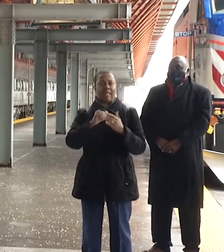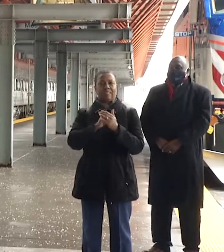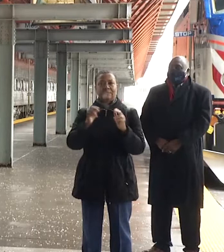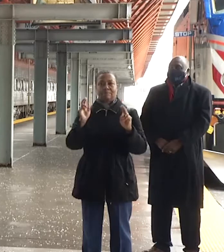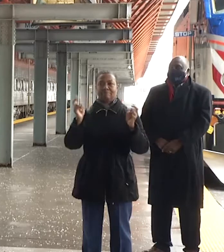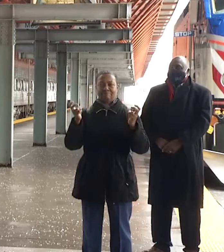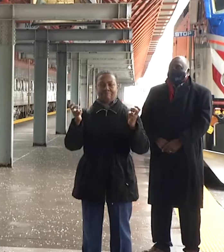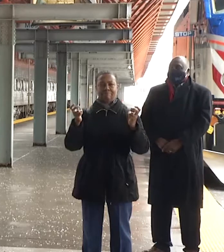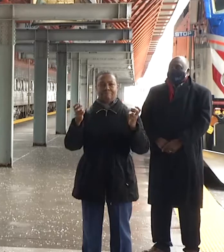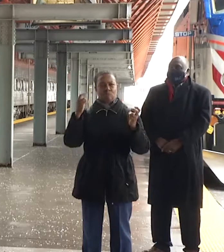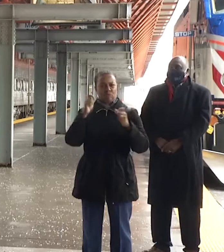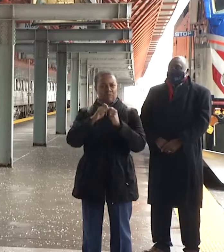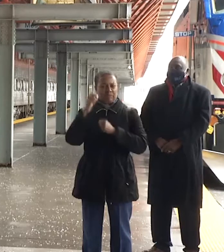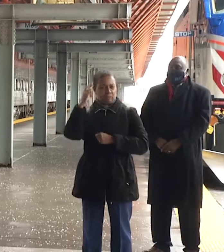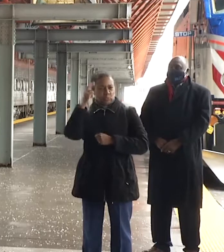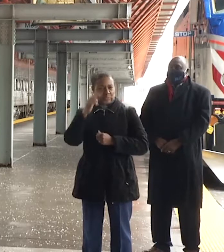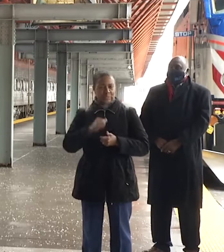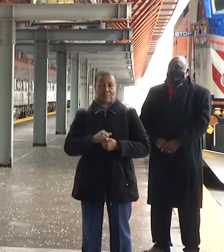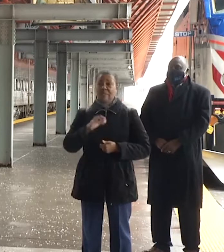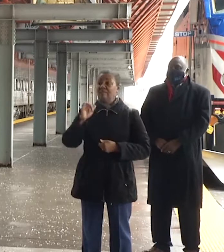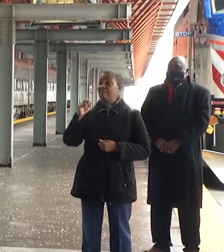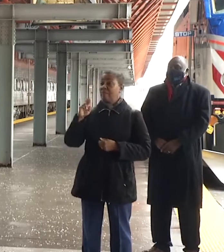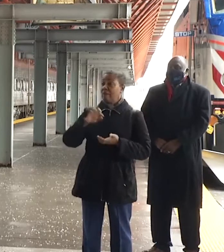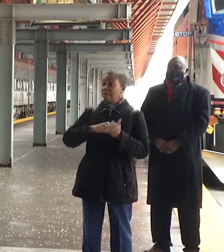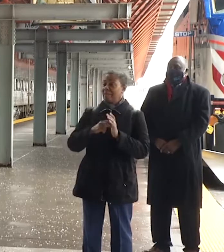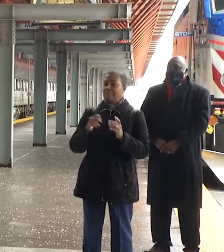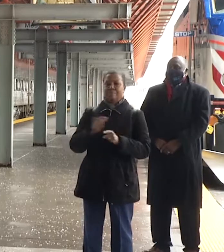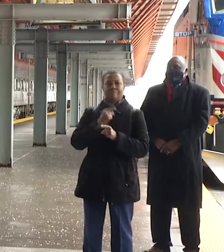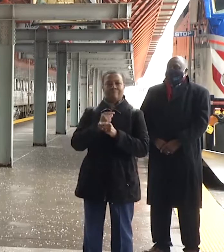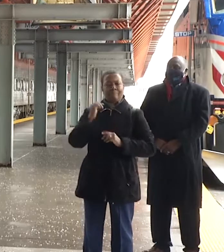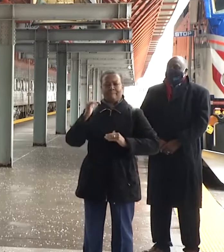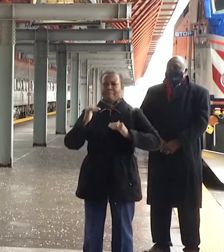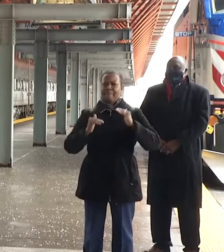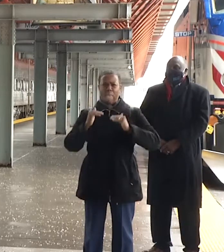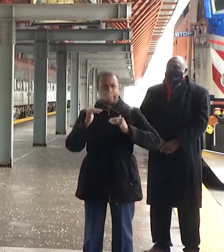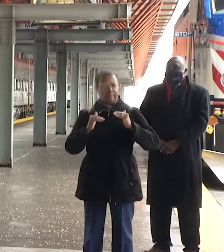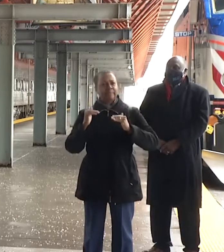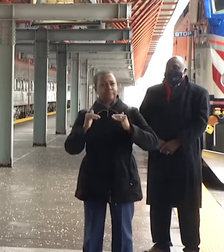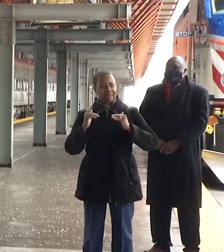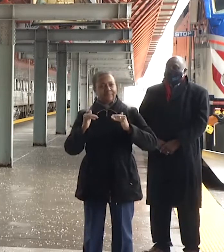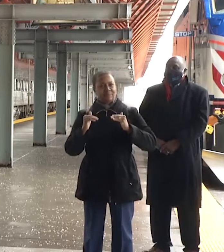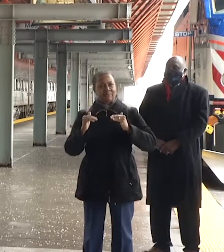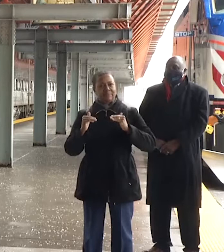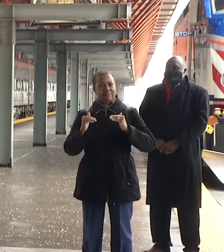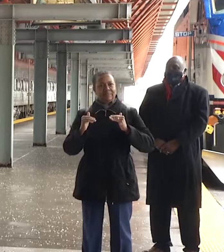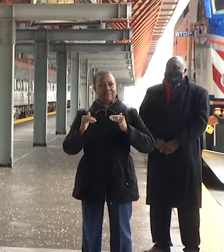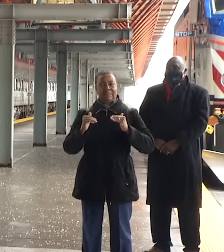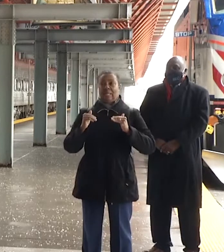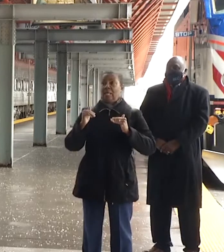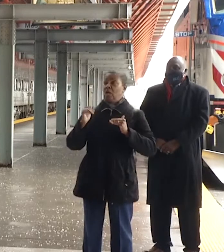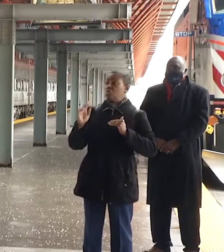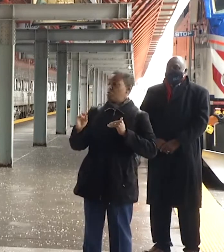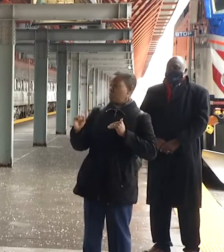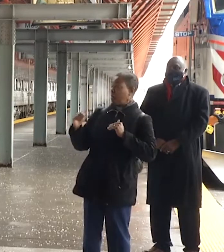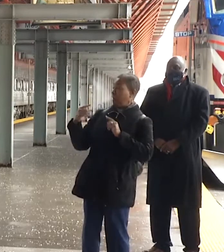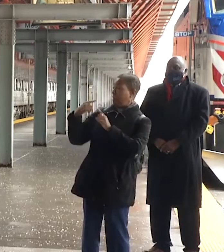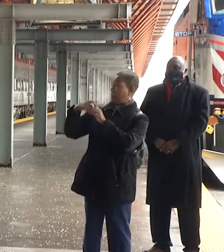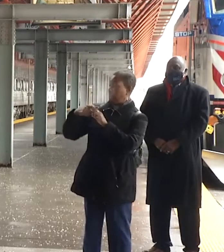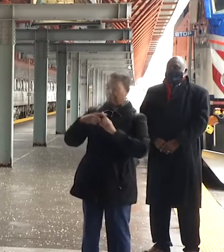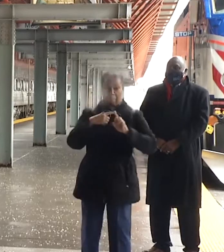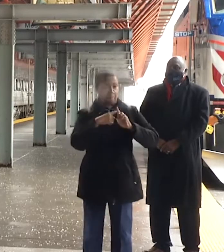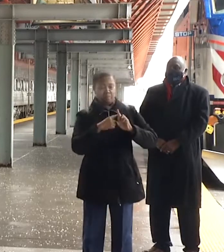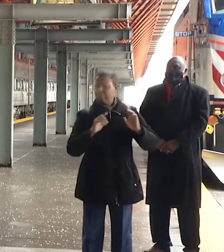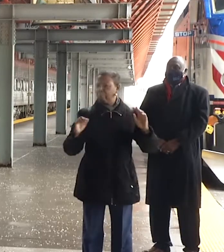this project for a reason. Fair implies a proper balance. Fair means unbiased, objective, impartial,